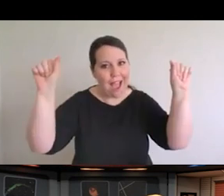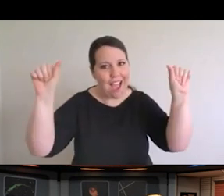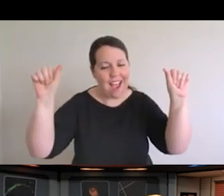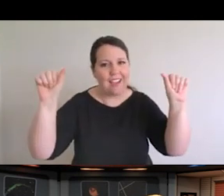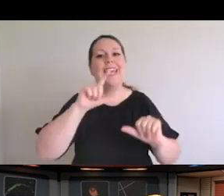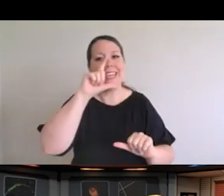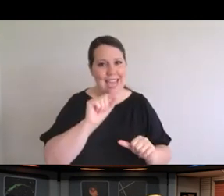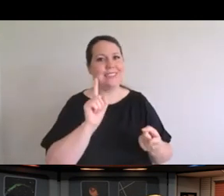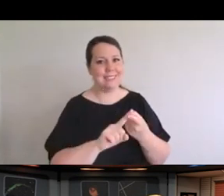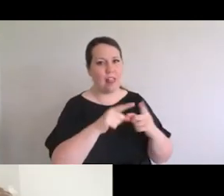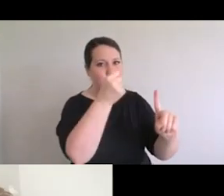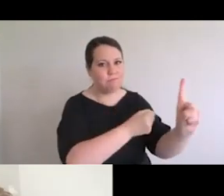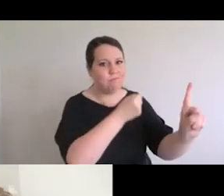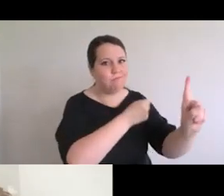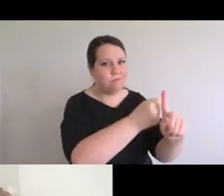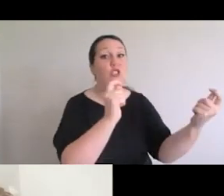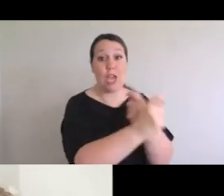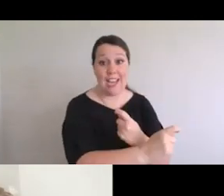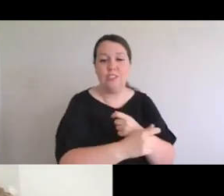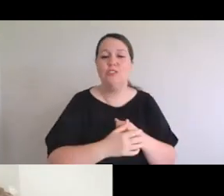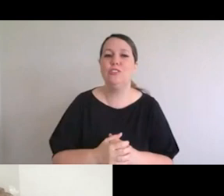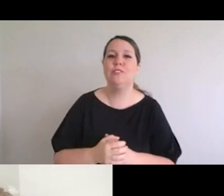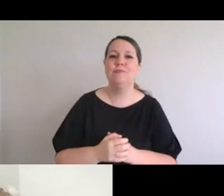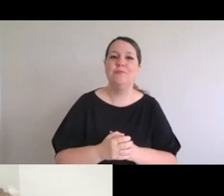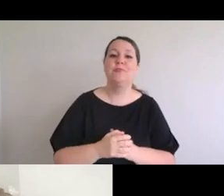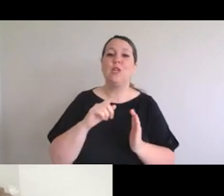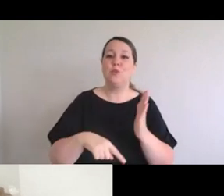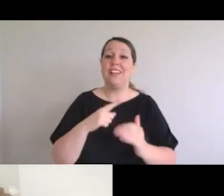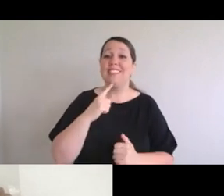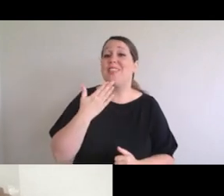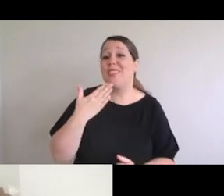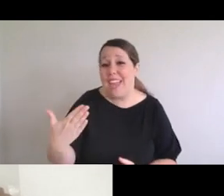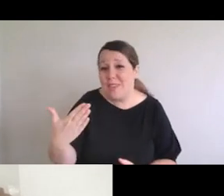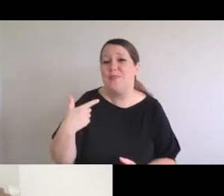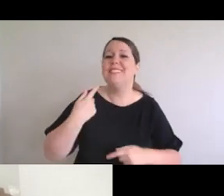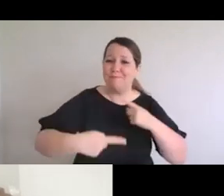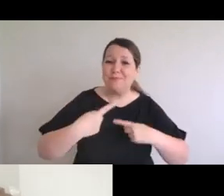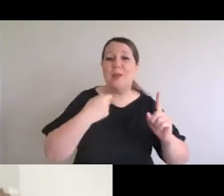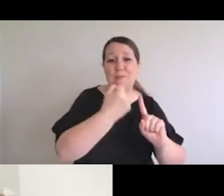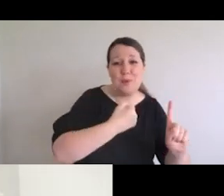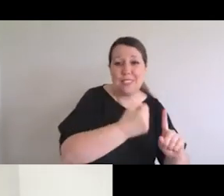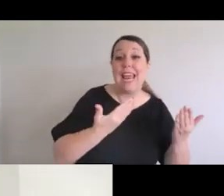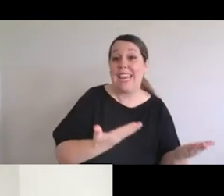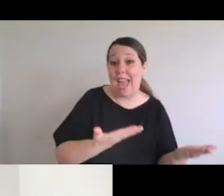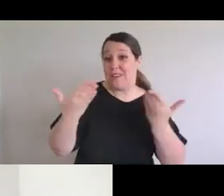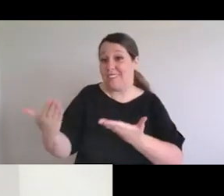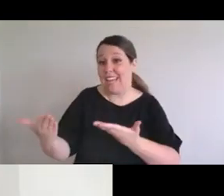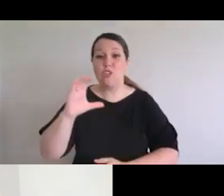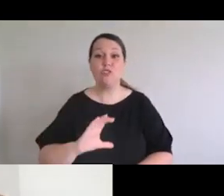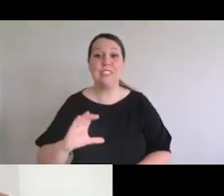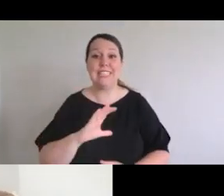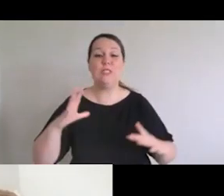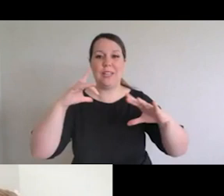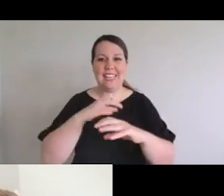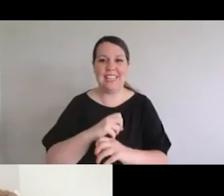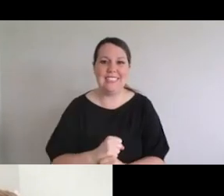you so much, David. Yeah, let's keep pushing until we get what we want. Chrissy? Oh. Thank you, Juliana.